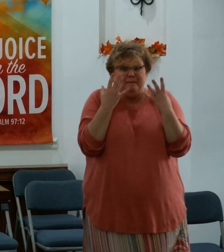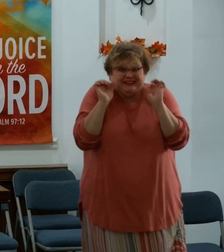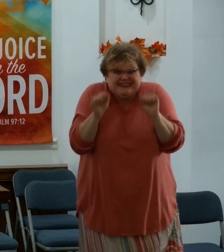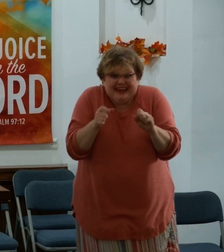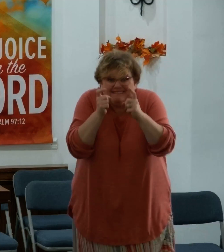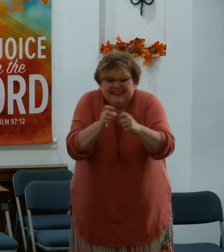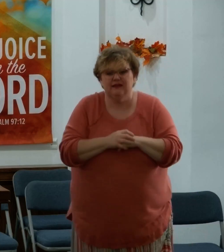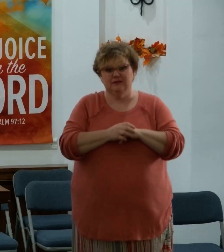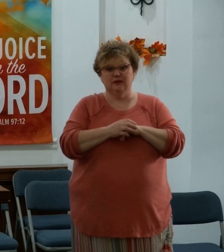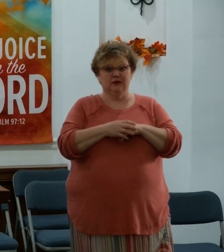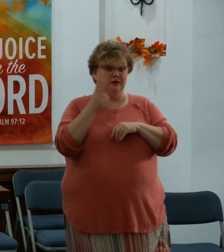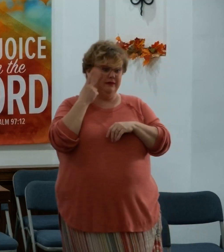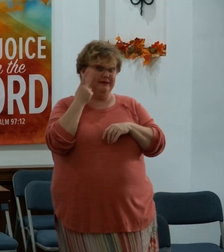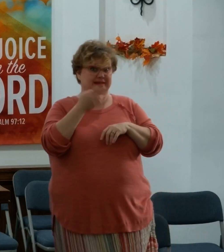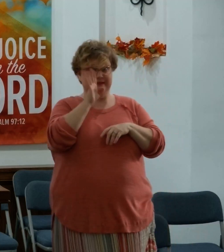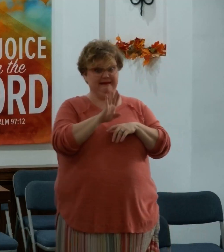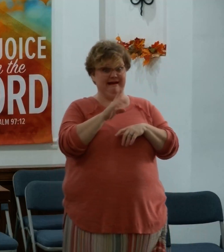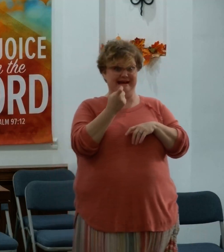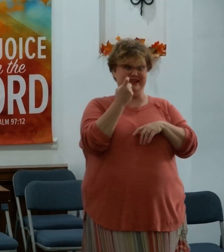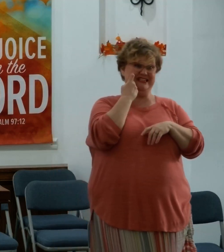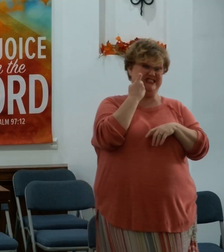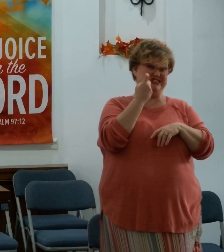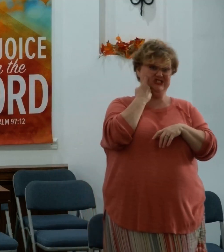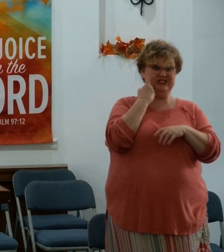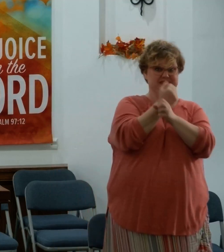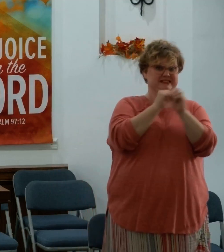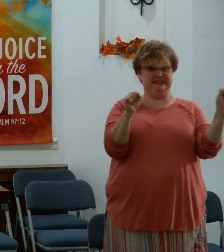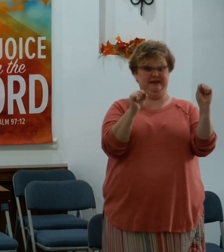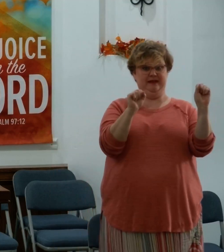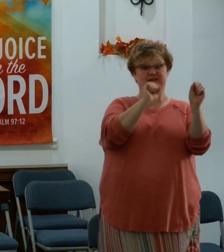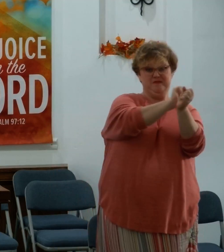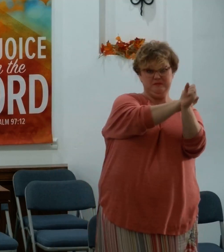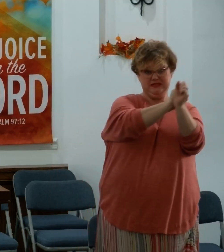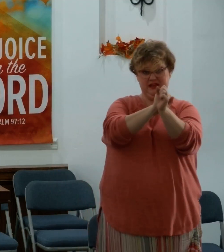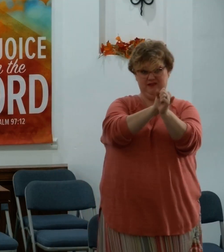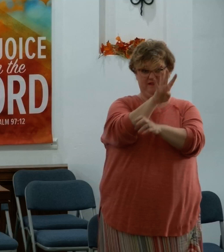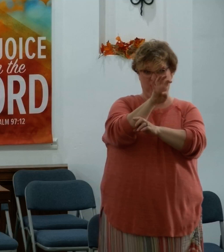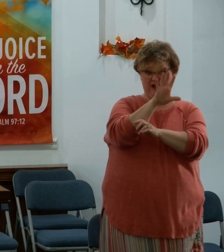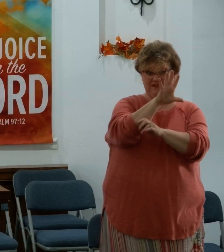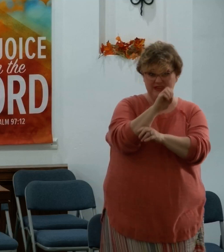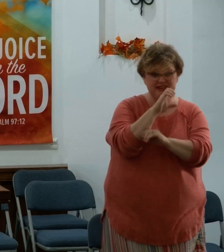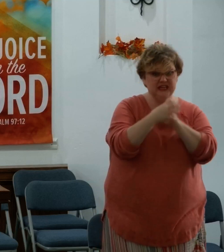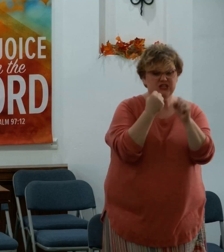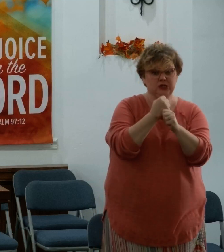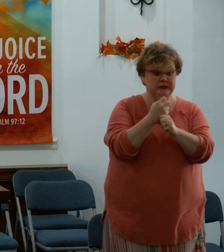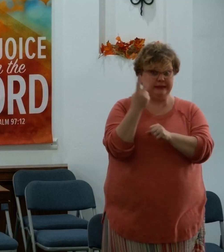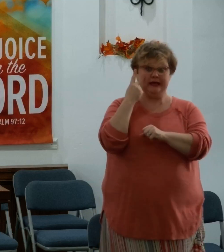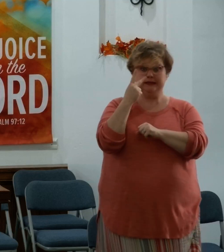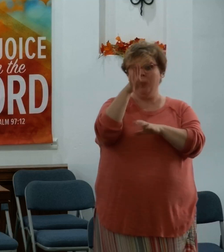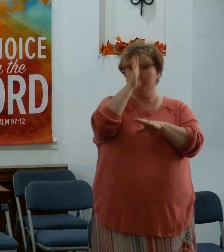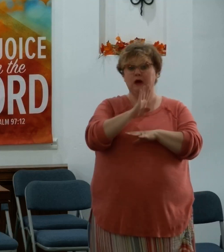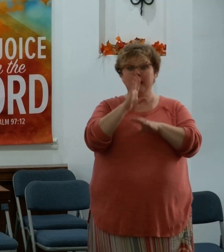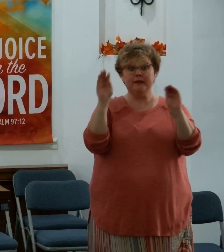just delivered them from 450 years of slavery. They had seen the miracles of God performed.